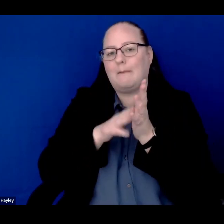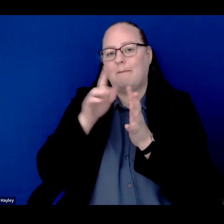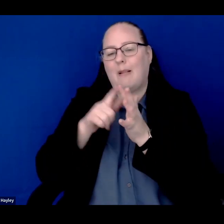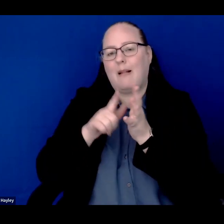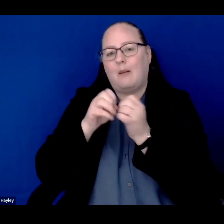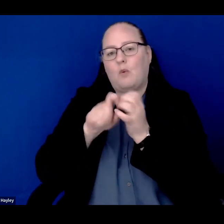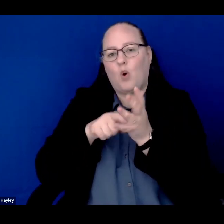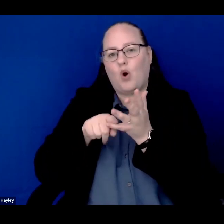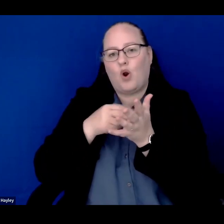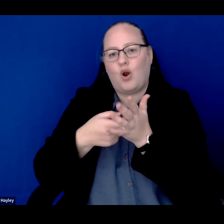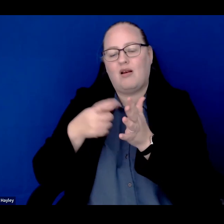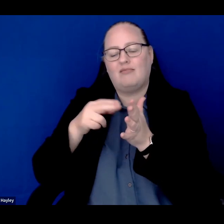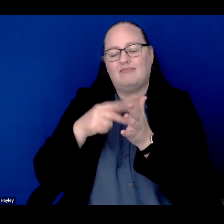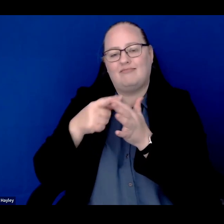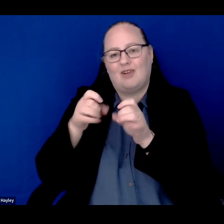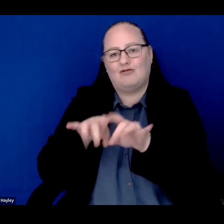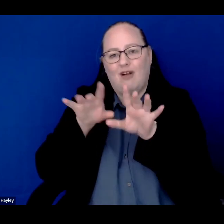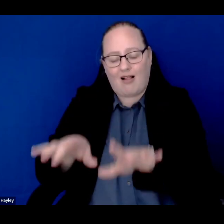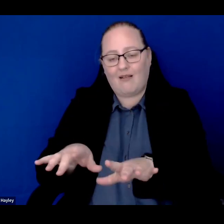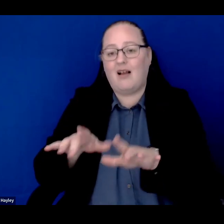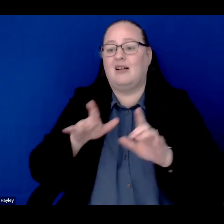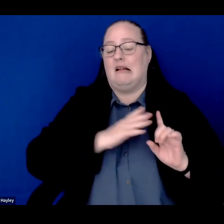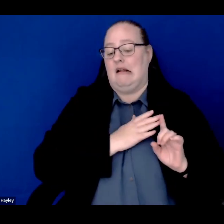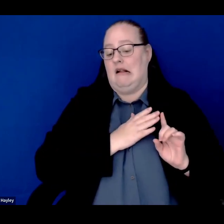very much going strong. So